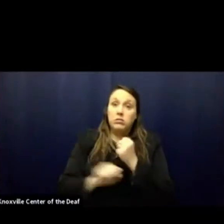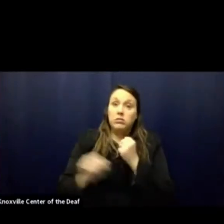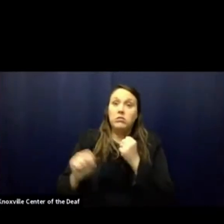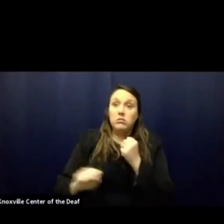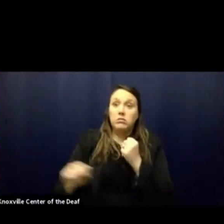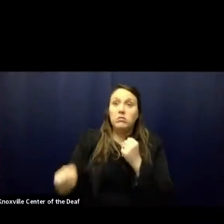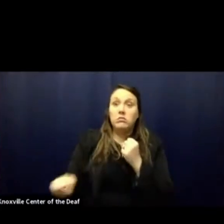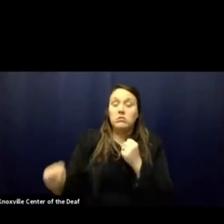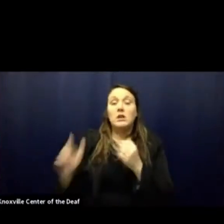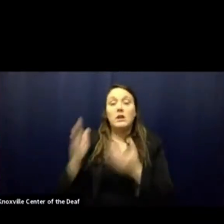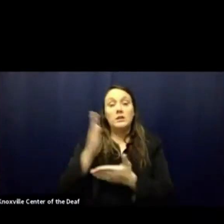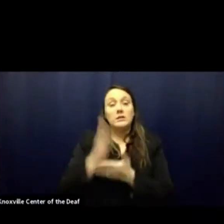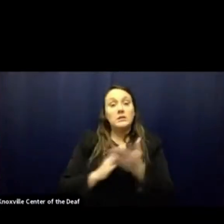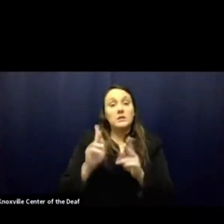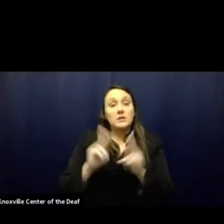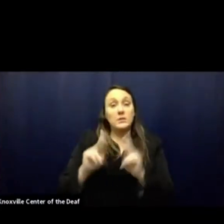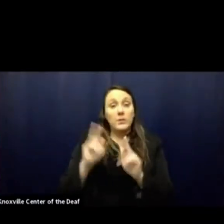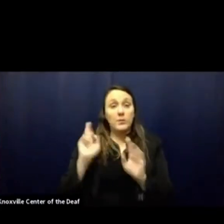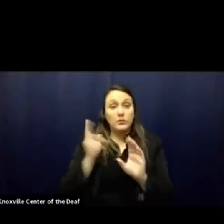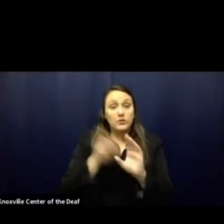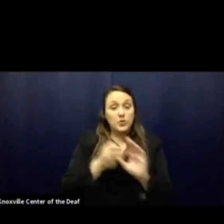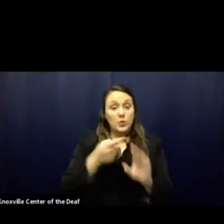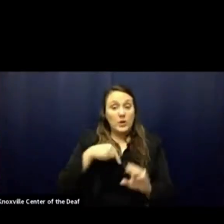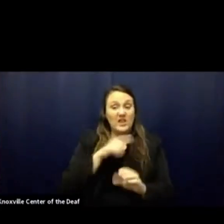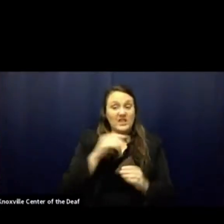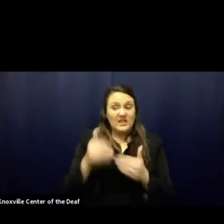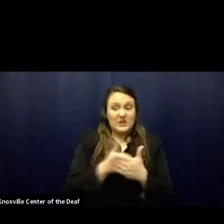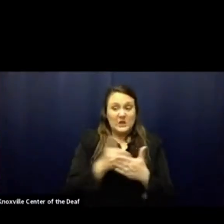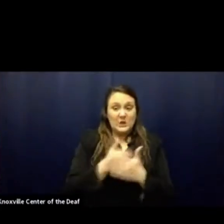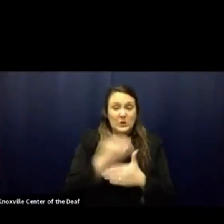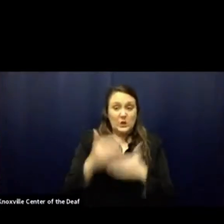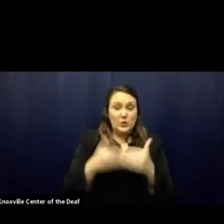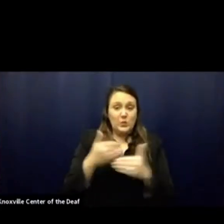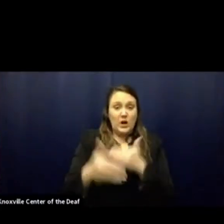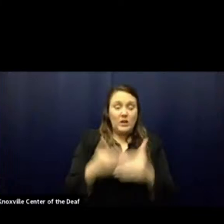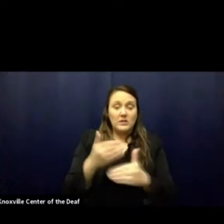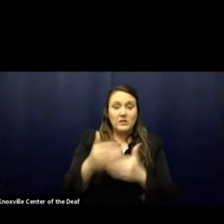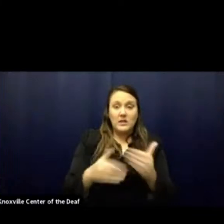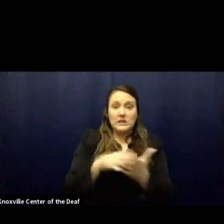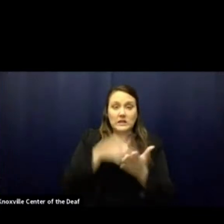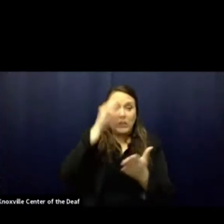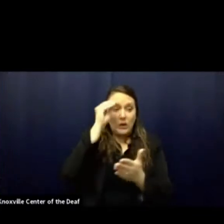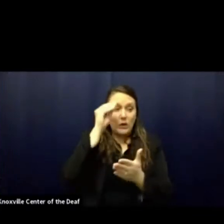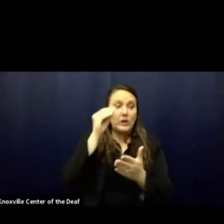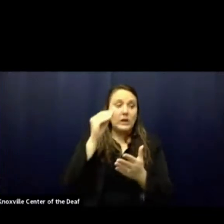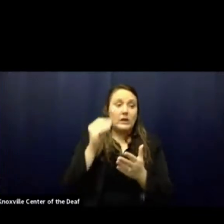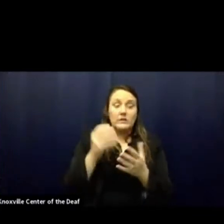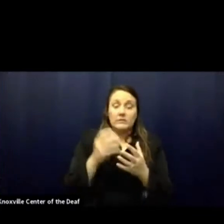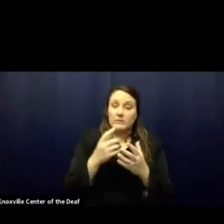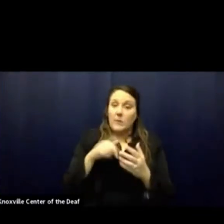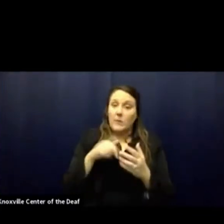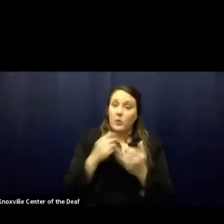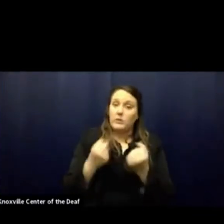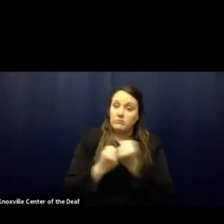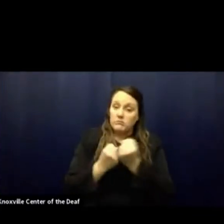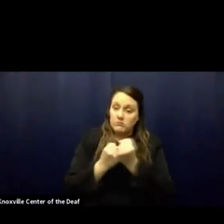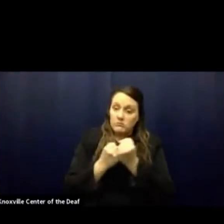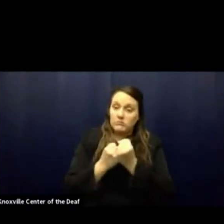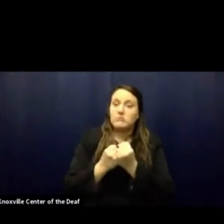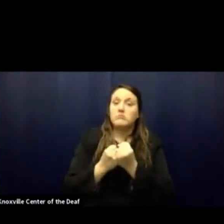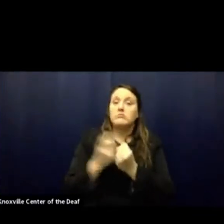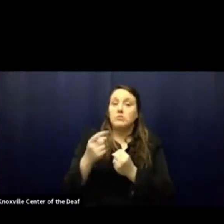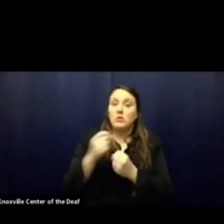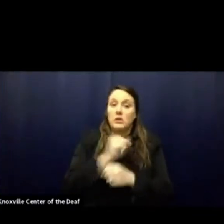bringing on, this is a new process for them. They're learning. They have a lot of support from my staff who've been doing this for a